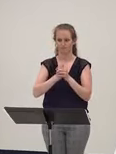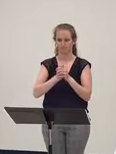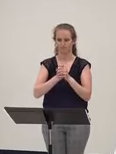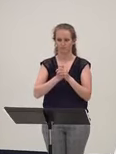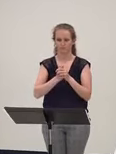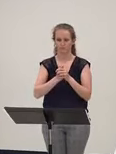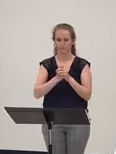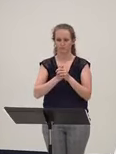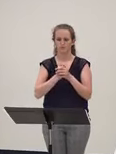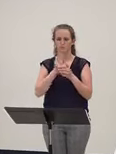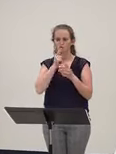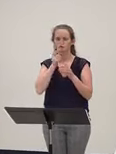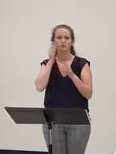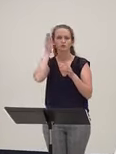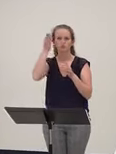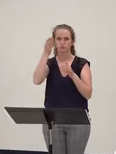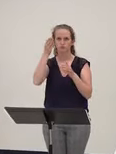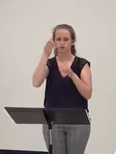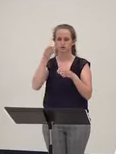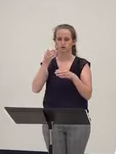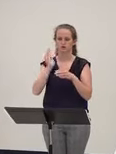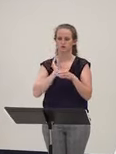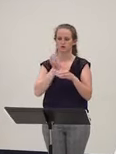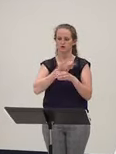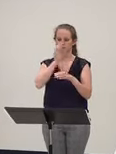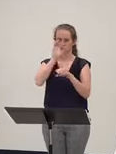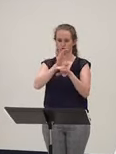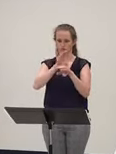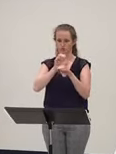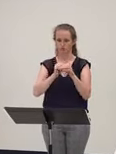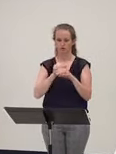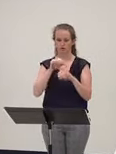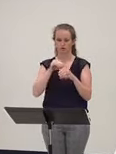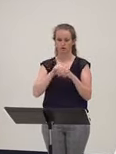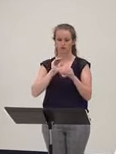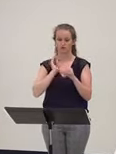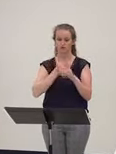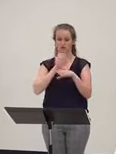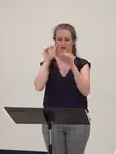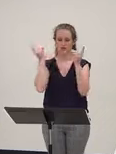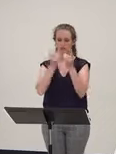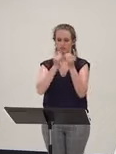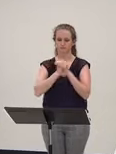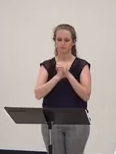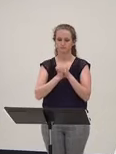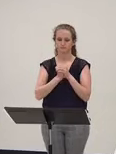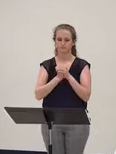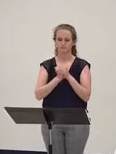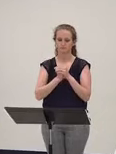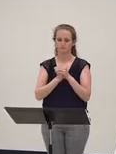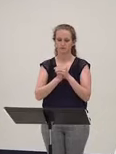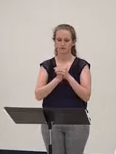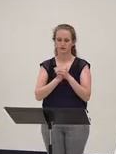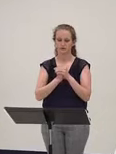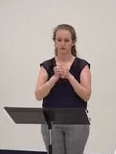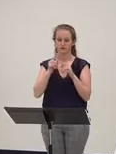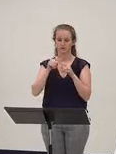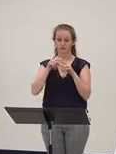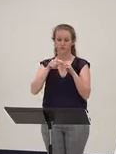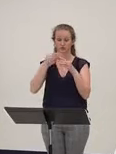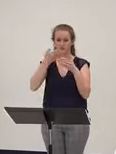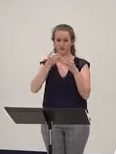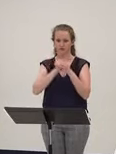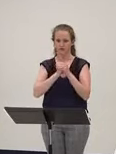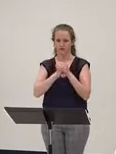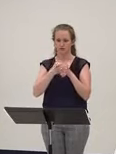ensure the future of the missions and ministries of the Roman Catholic Church within our diocese territory. In support of